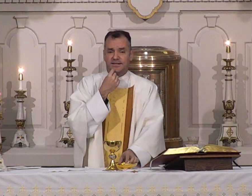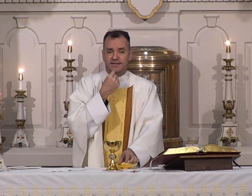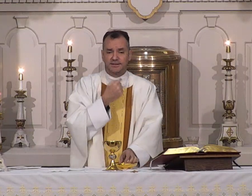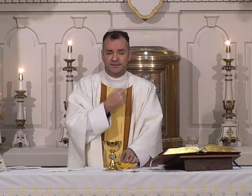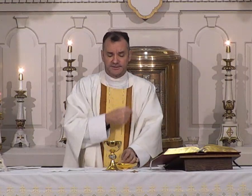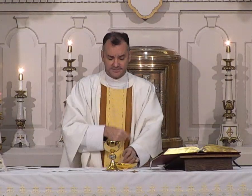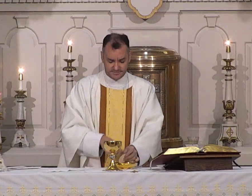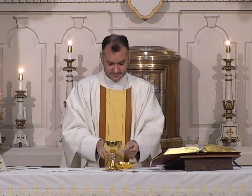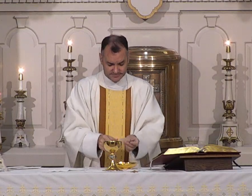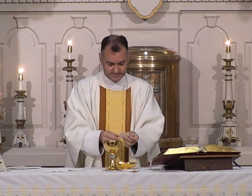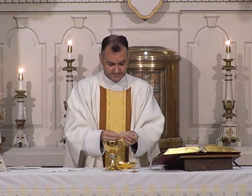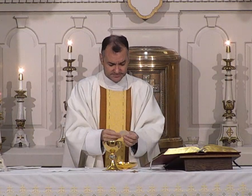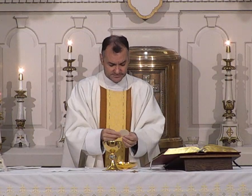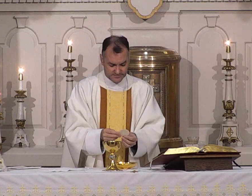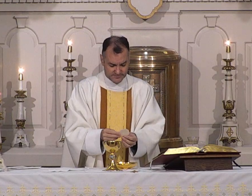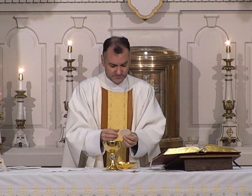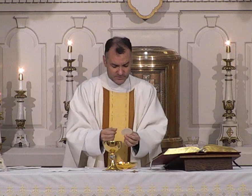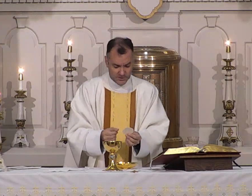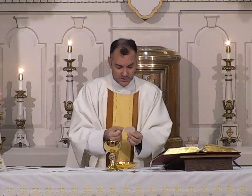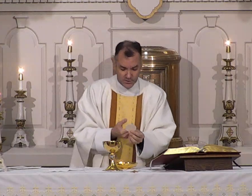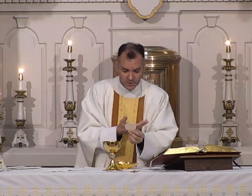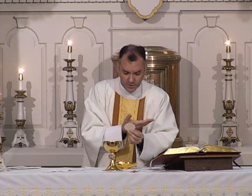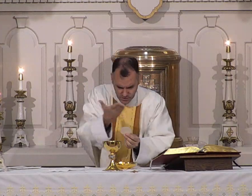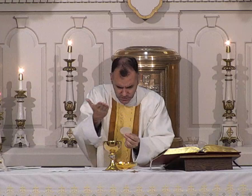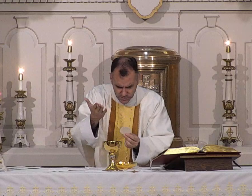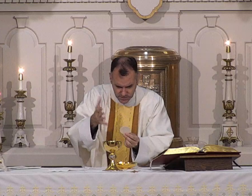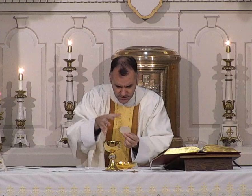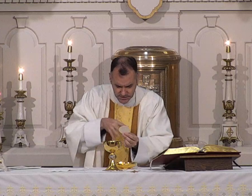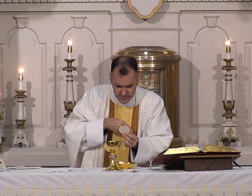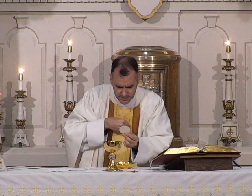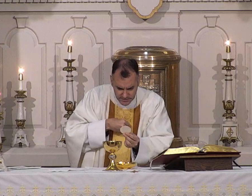this is my body,